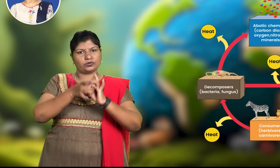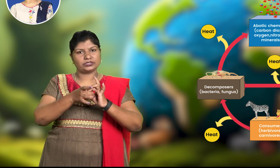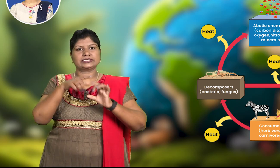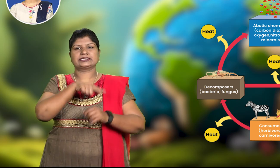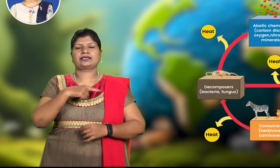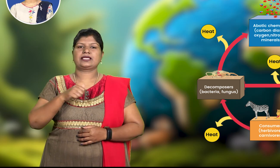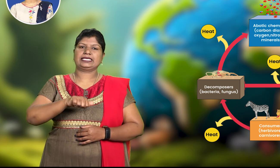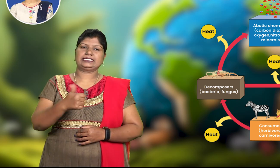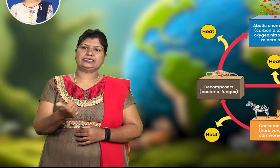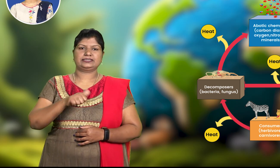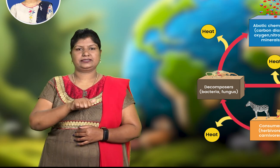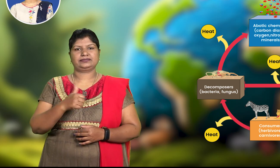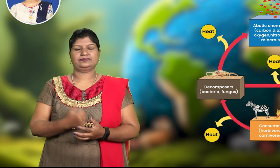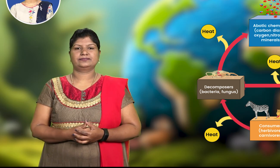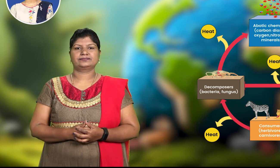each other.